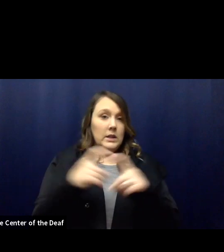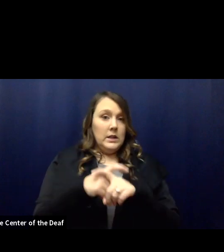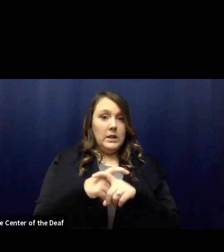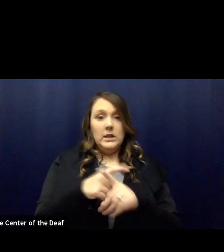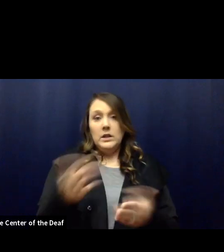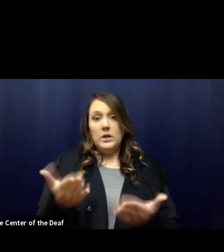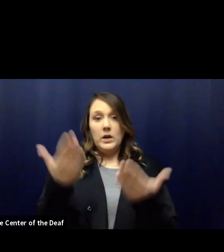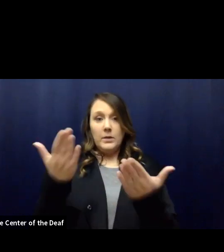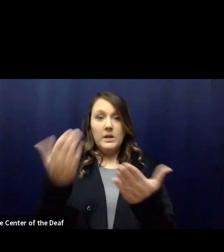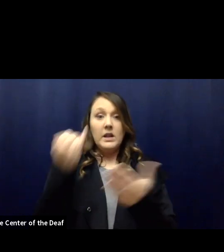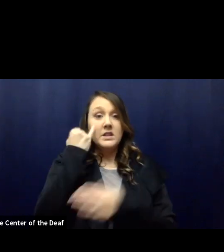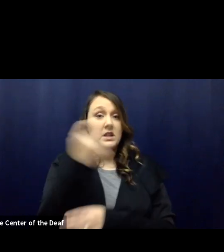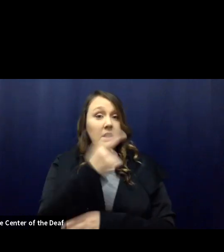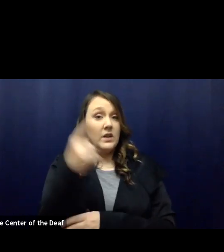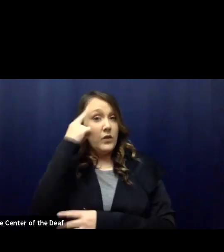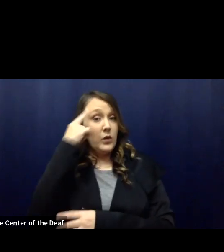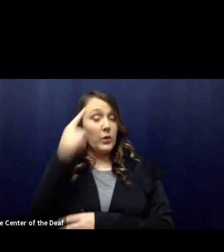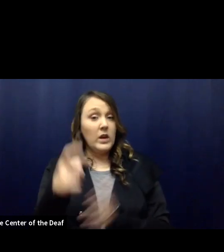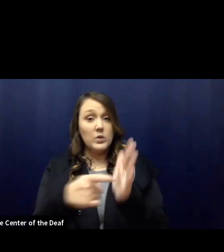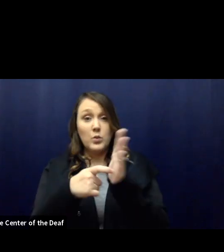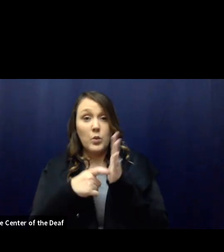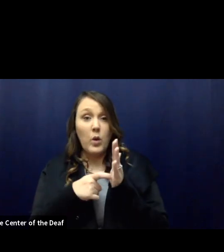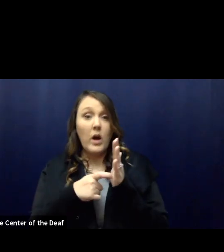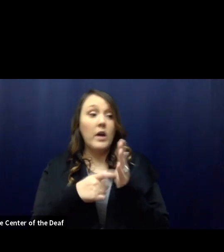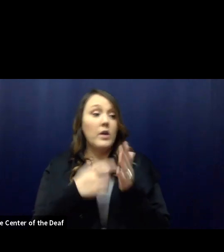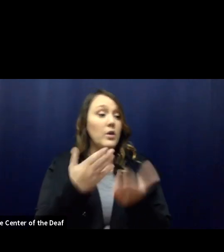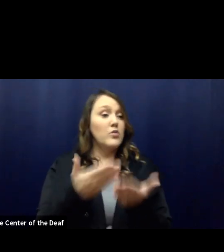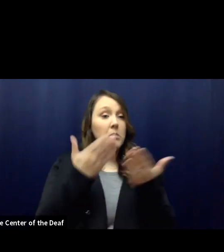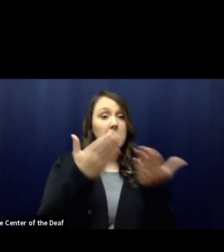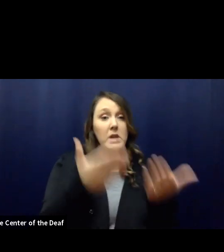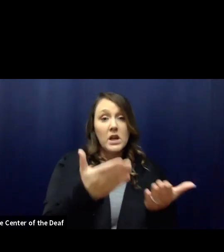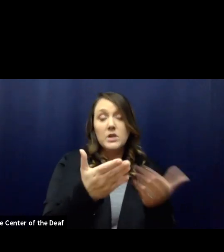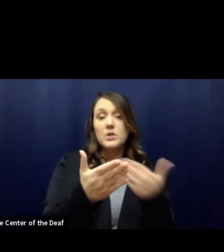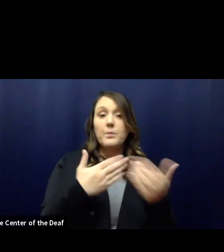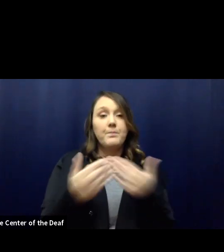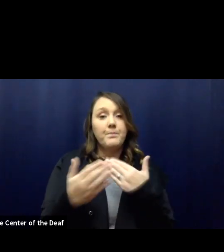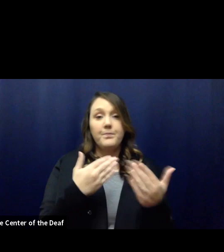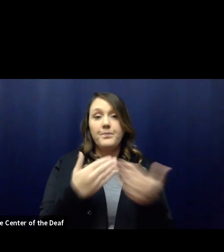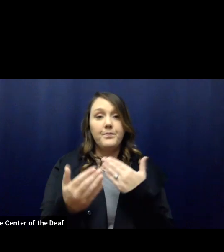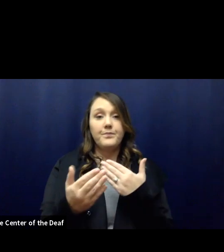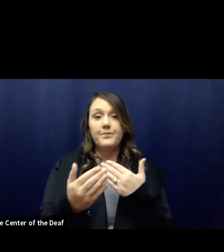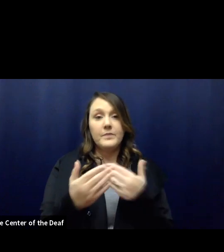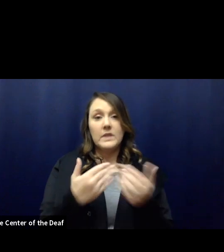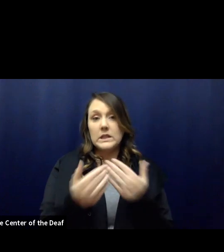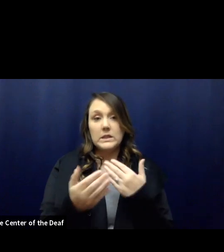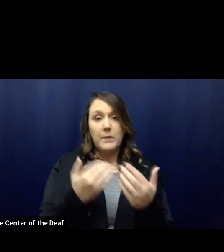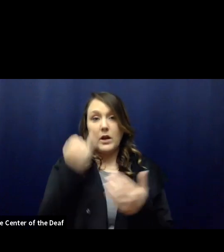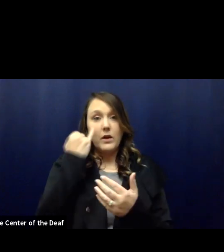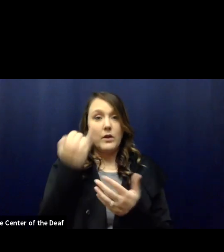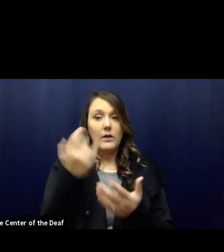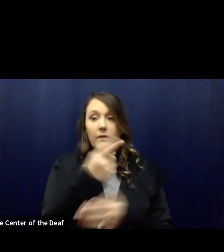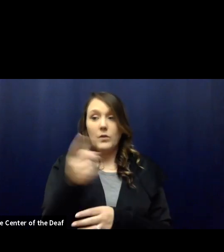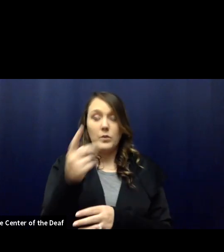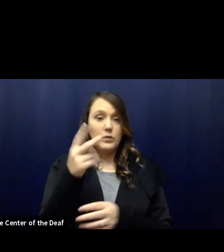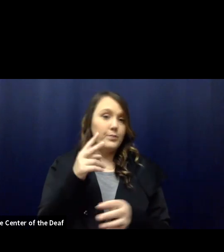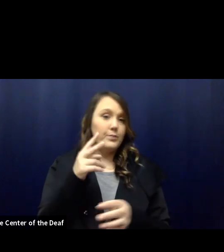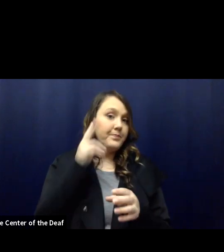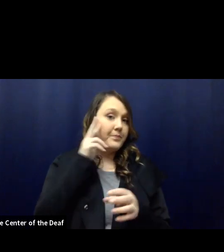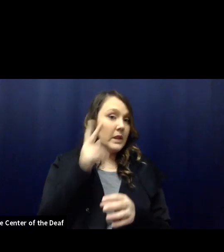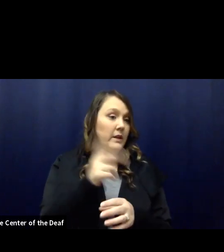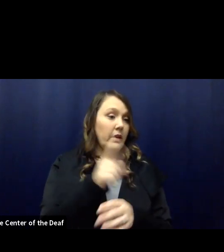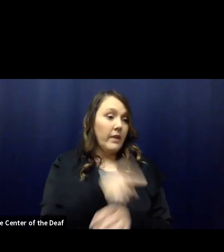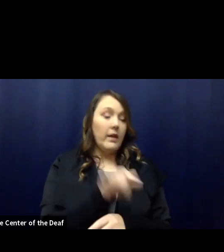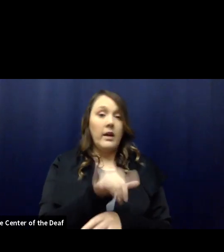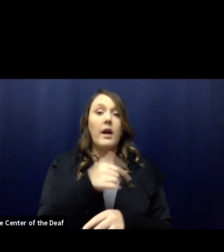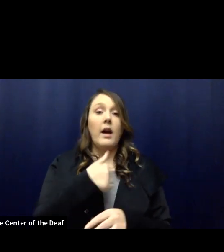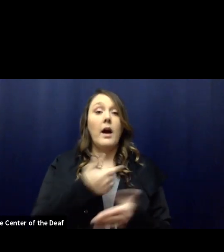you view it as a mandate, a requirement, or a recommendation, really is of no concern to us. Really what I'm asking is,